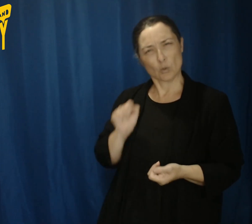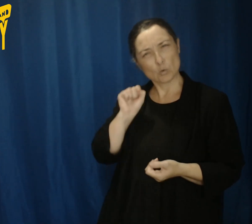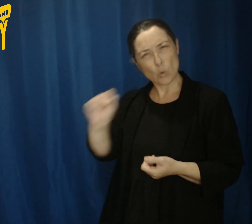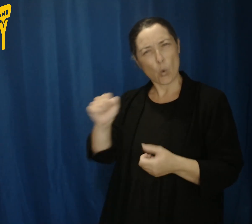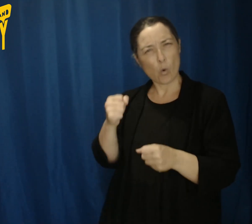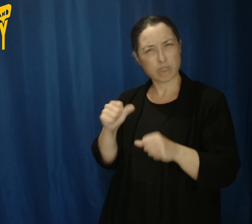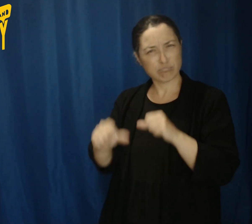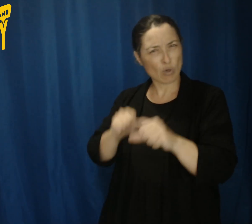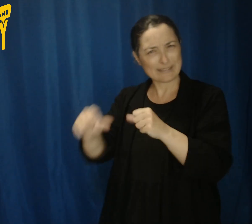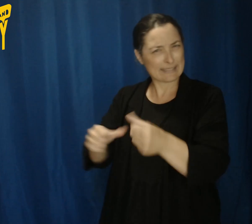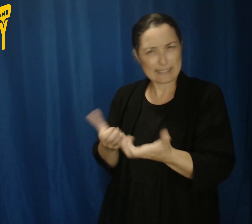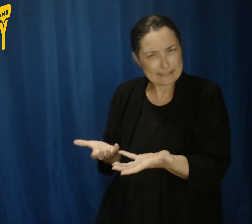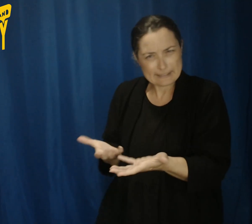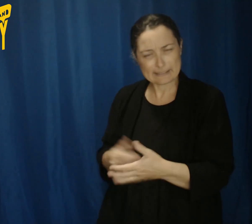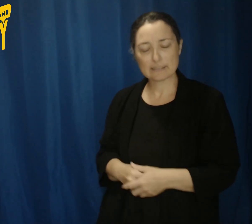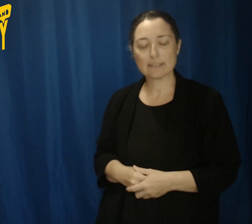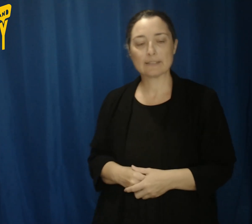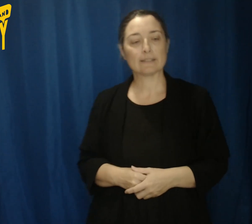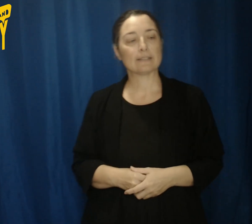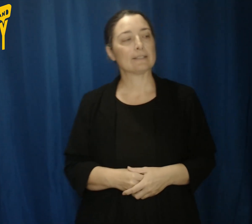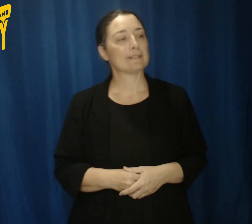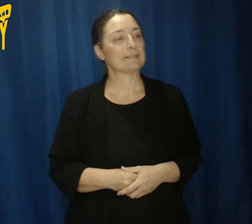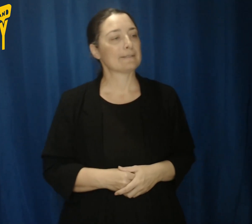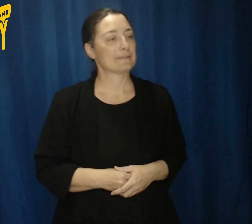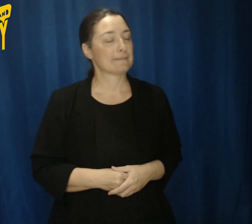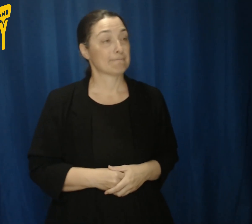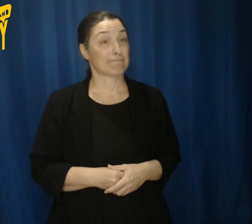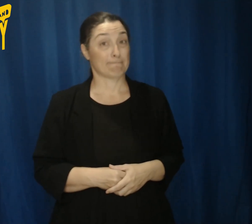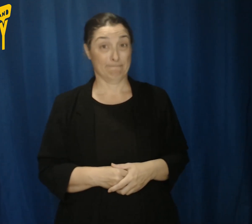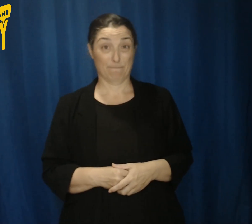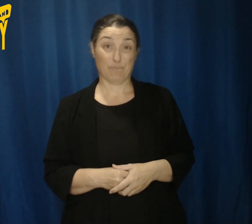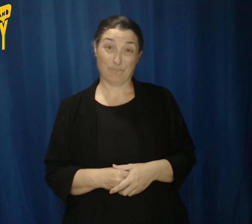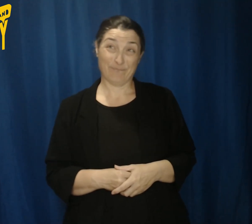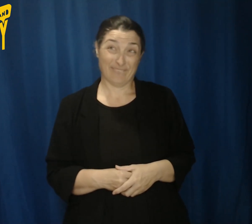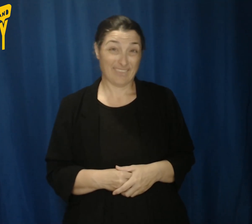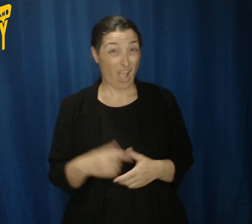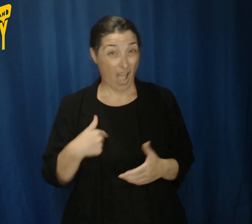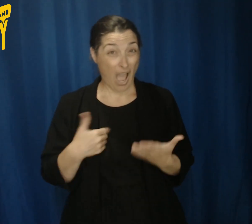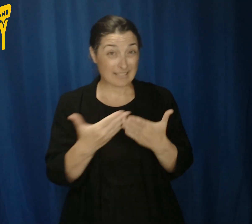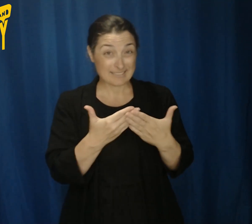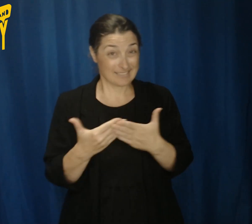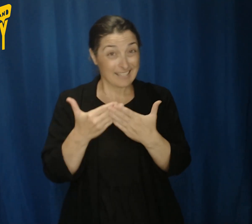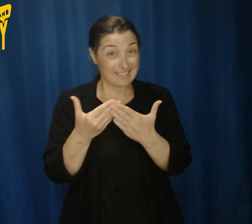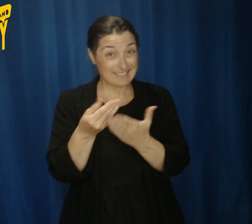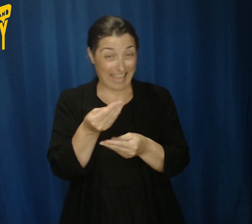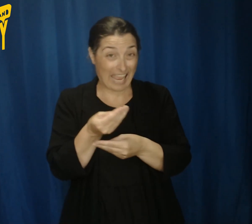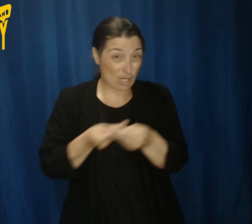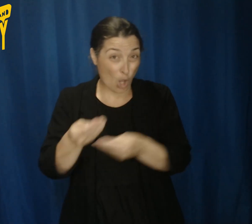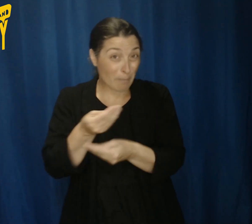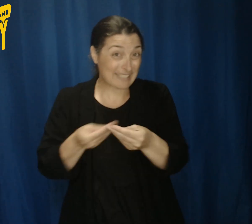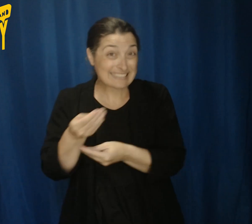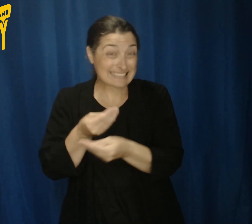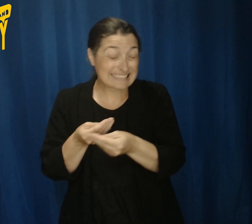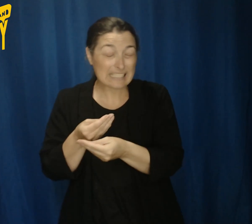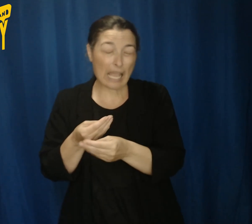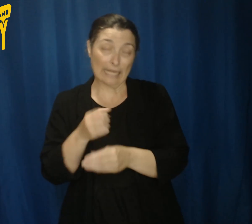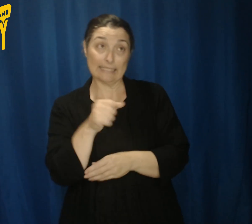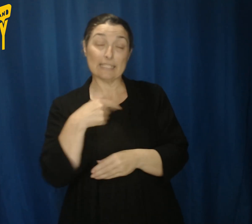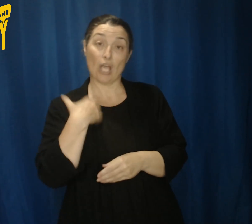process? Well, I didn't study economics for nothing. I mean, I'm sorry, I say I come up with all these woofy ideas, but my first thought